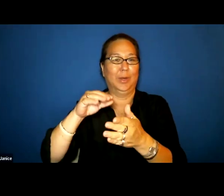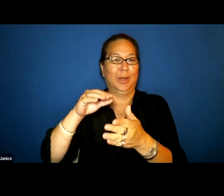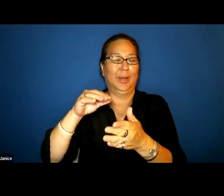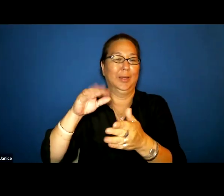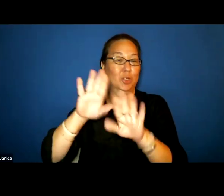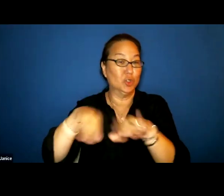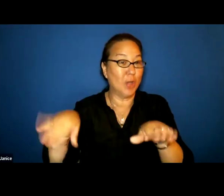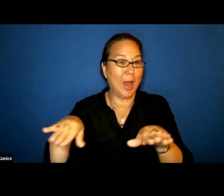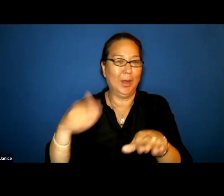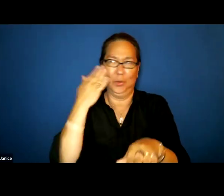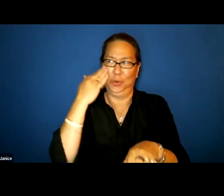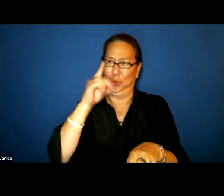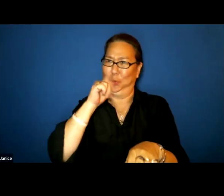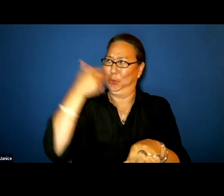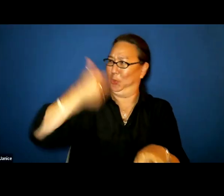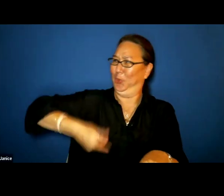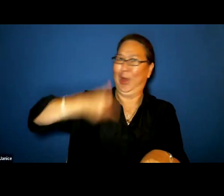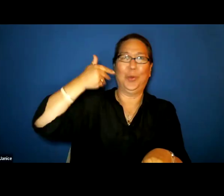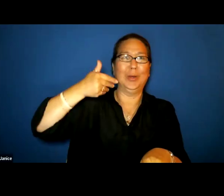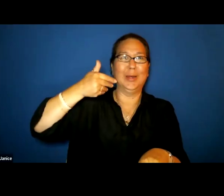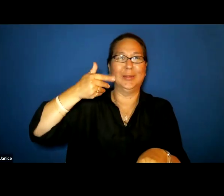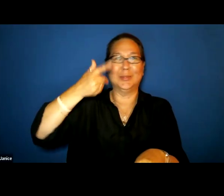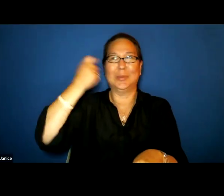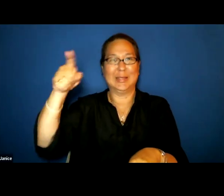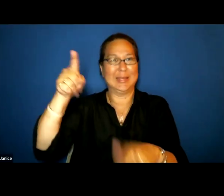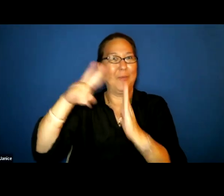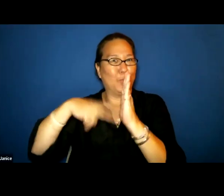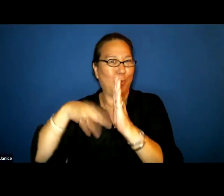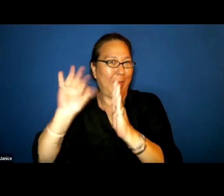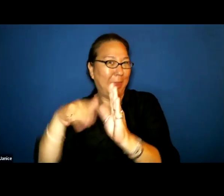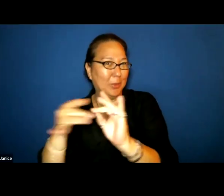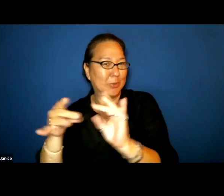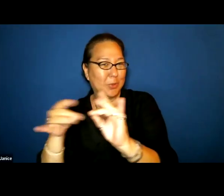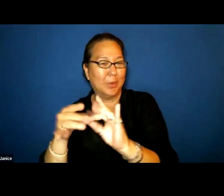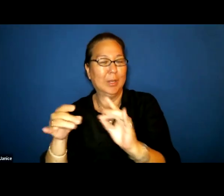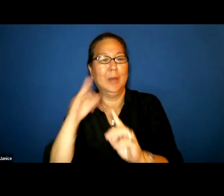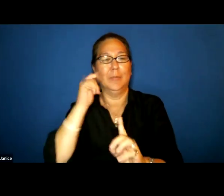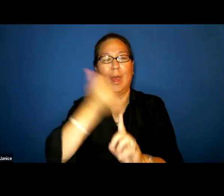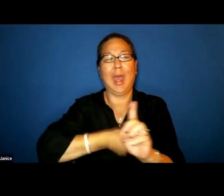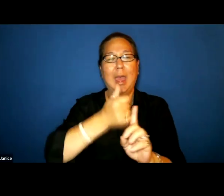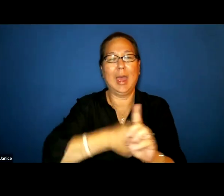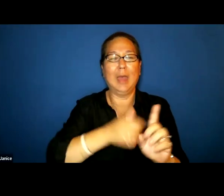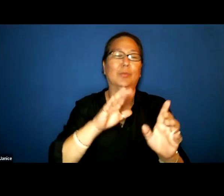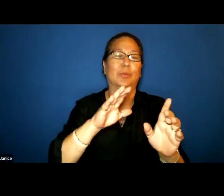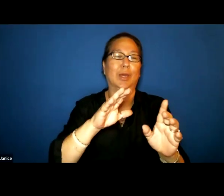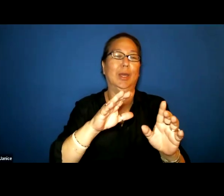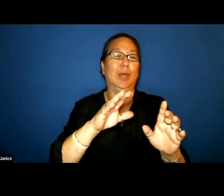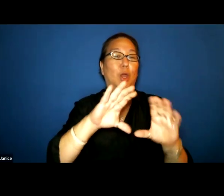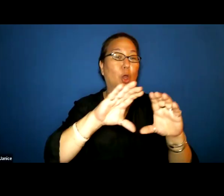story. And we visited every single class, and every single group had a very long list of questions for